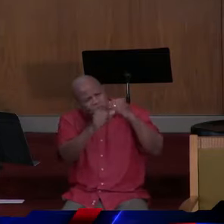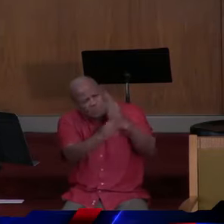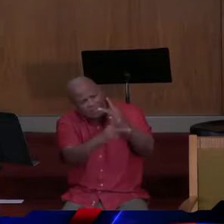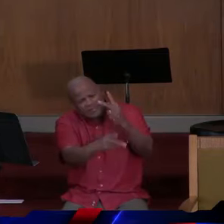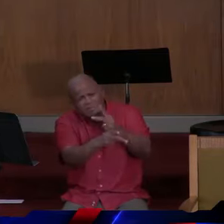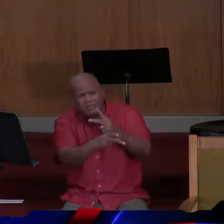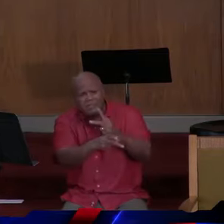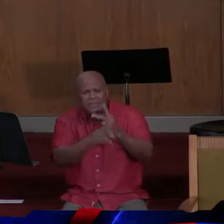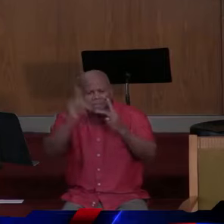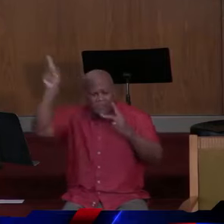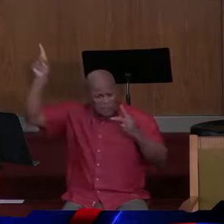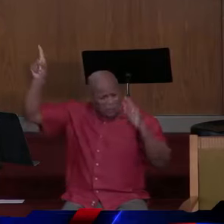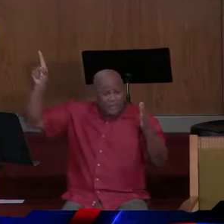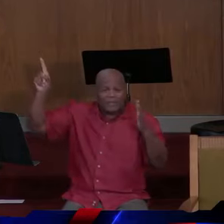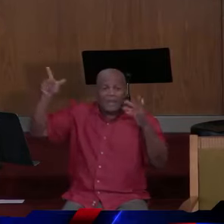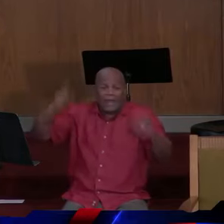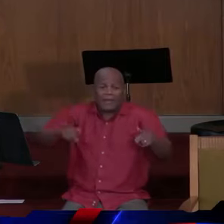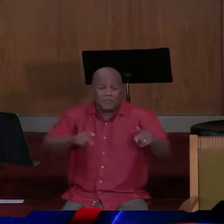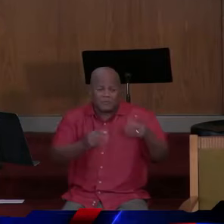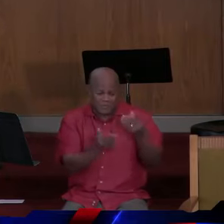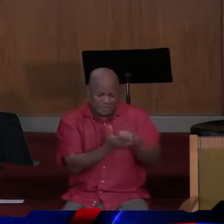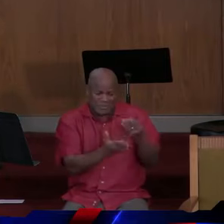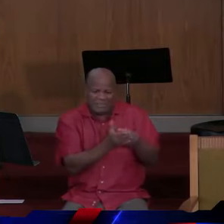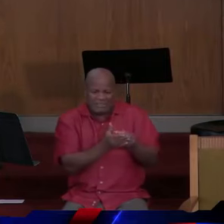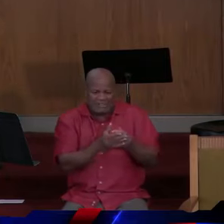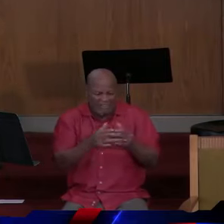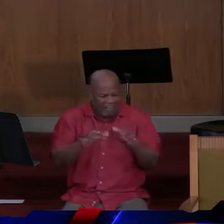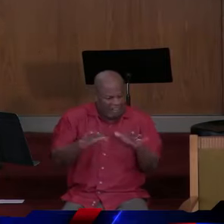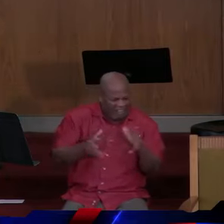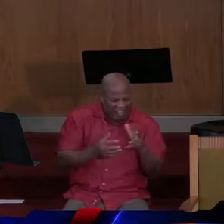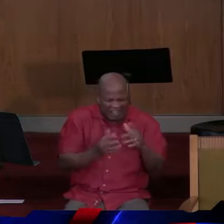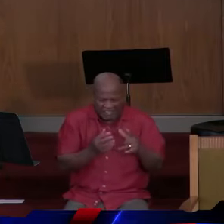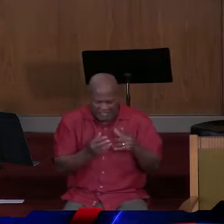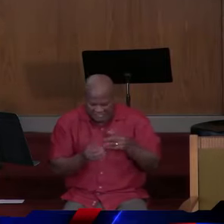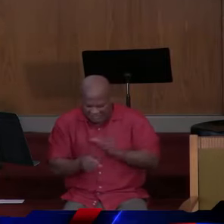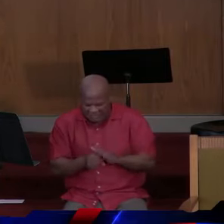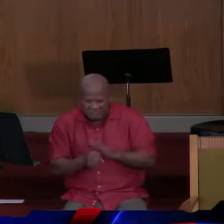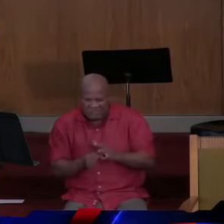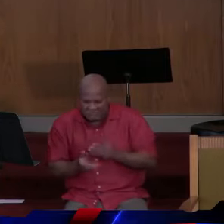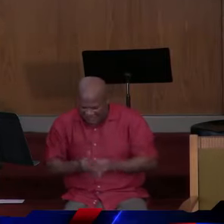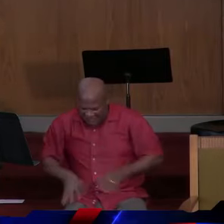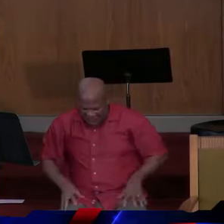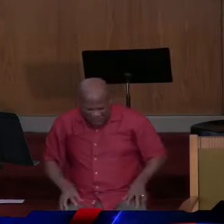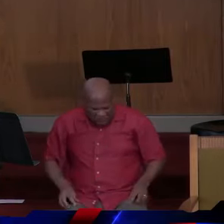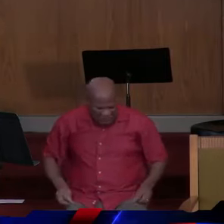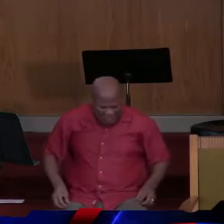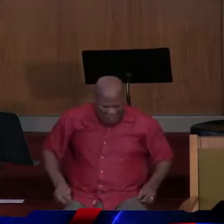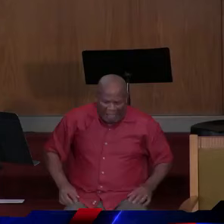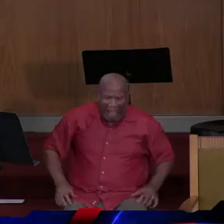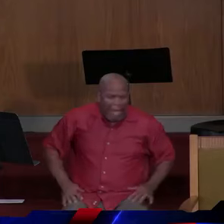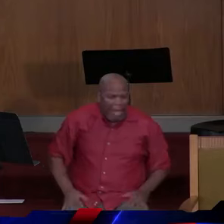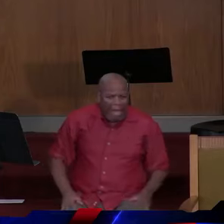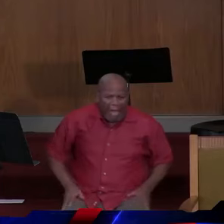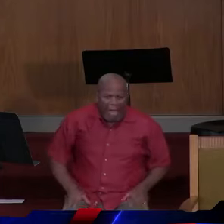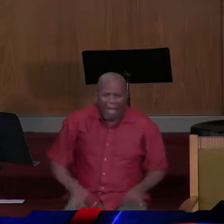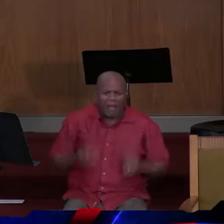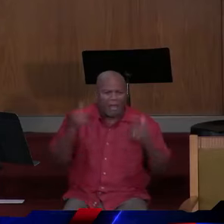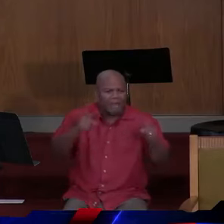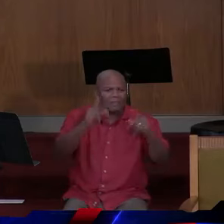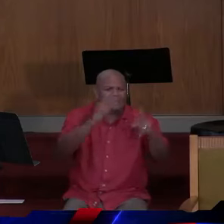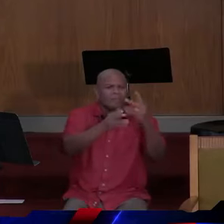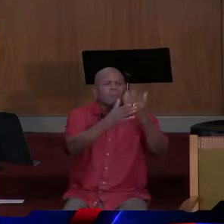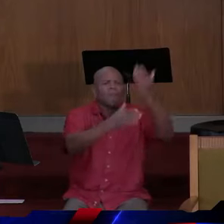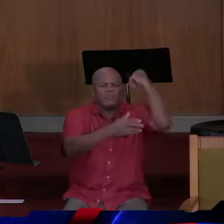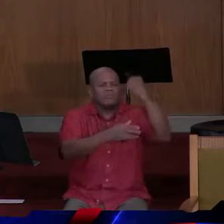He'll keep you when your money is funny and your change is strange. He'll keep you when those used to